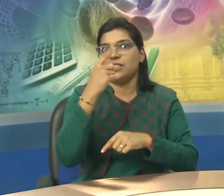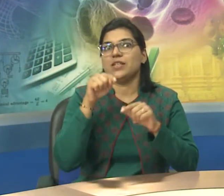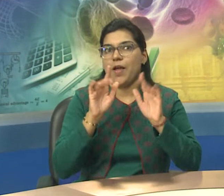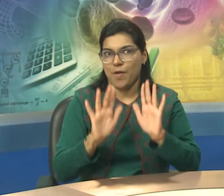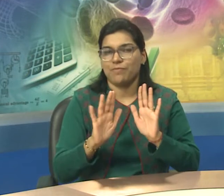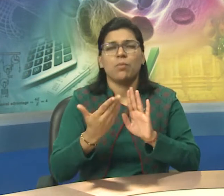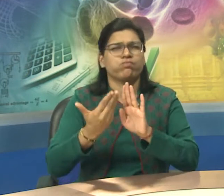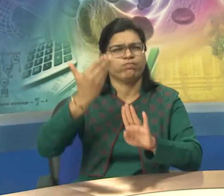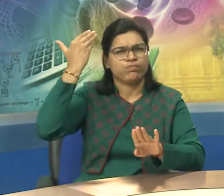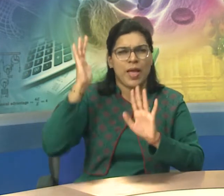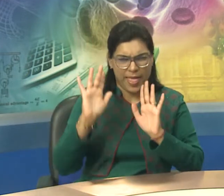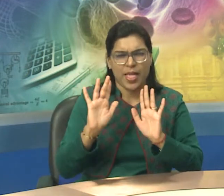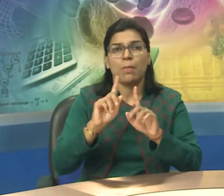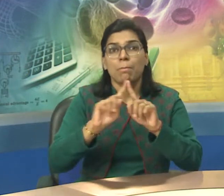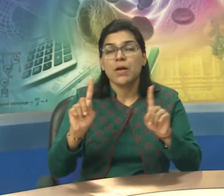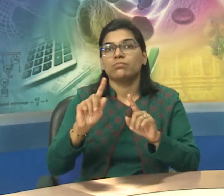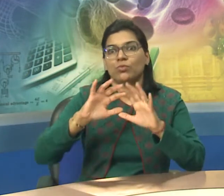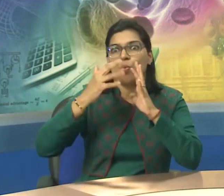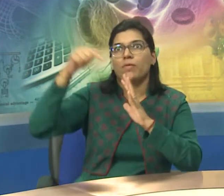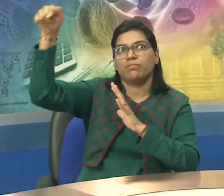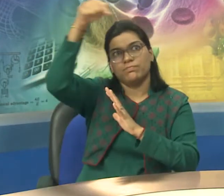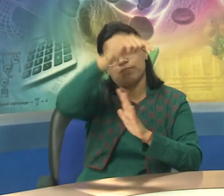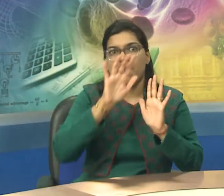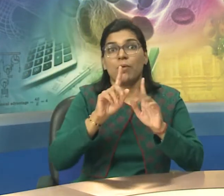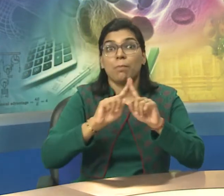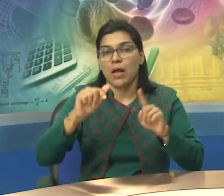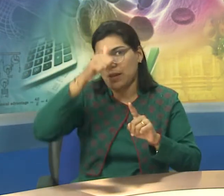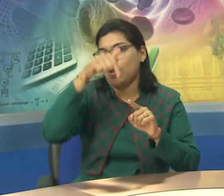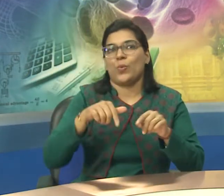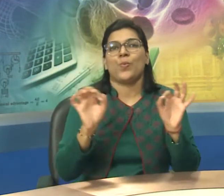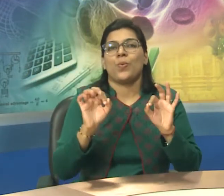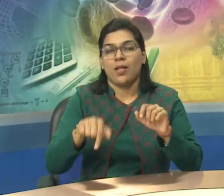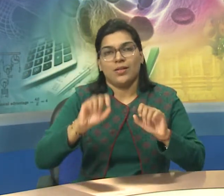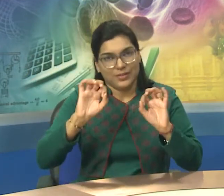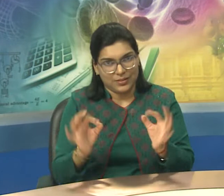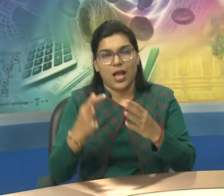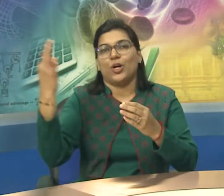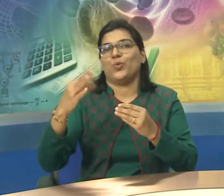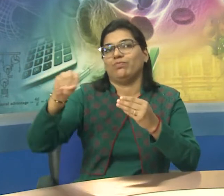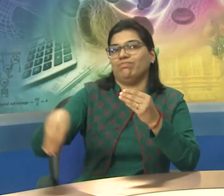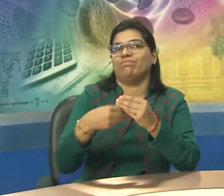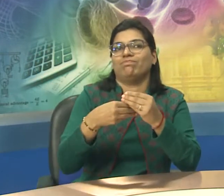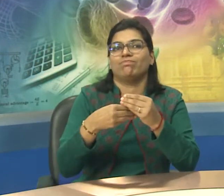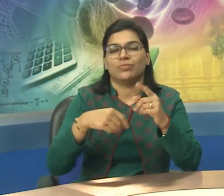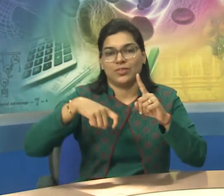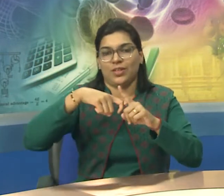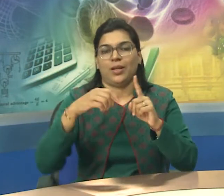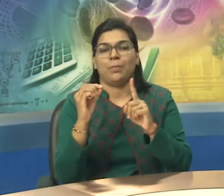knowledge process outsourcing, we are going to start. This is the new phenomenon